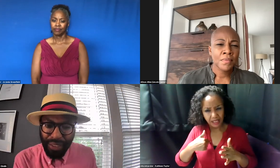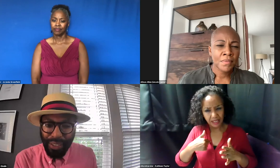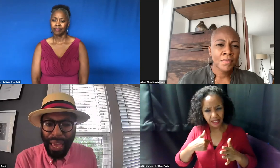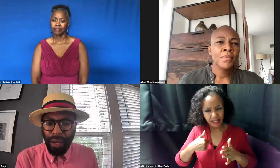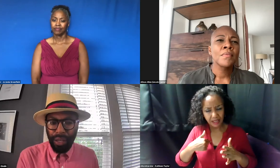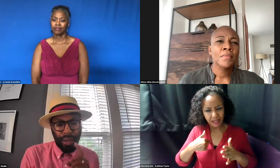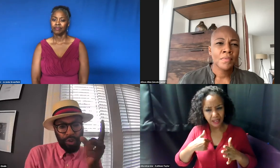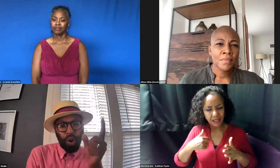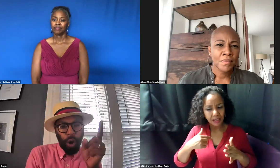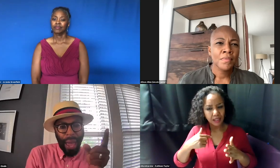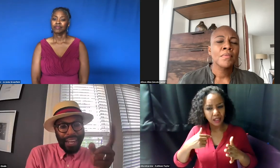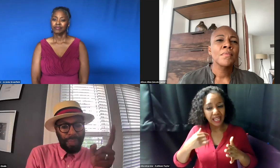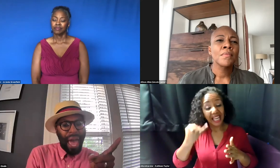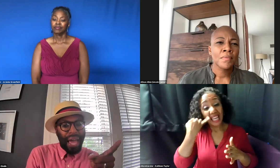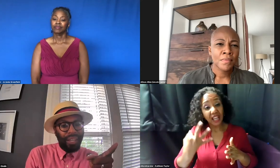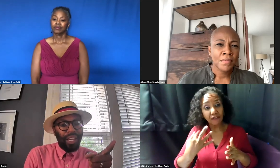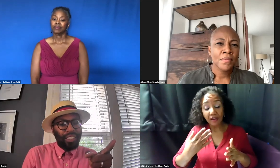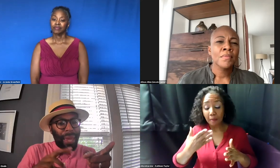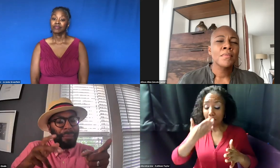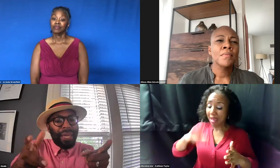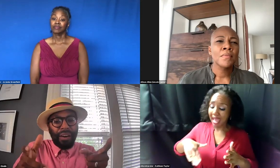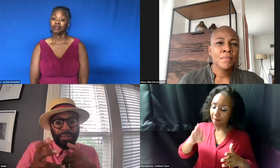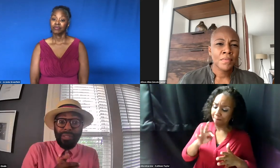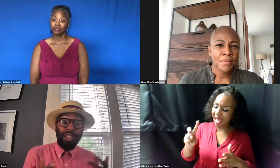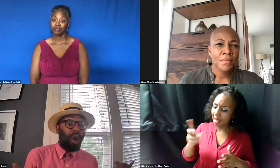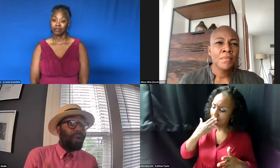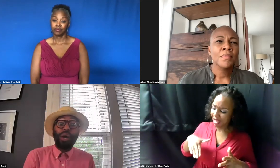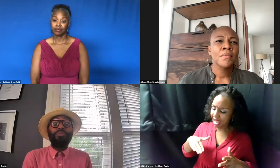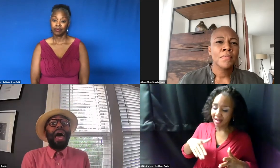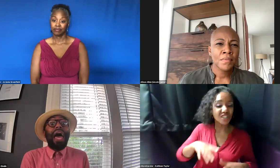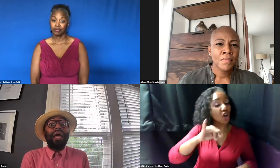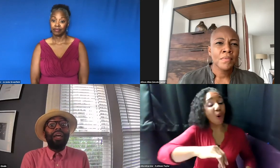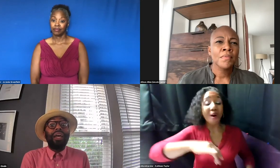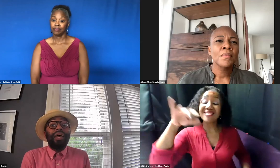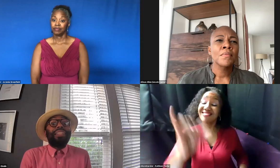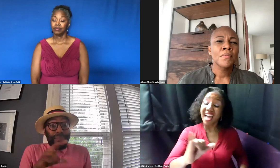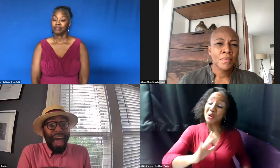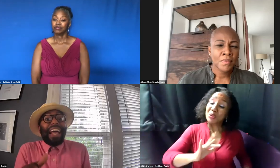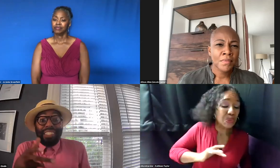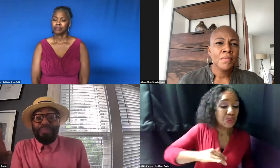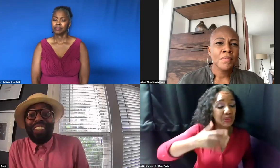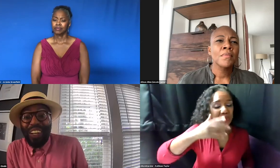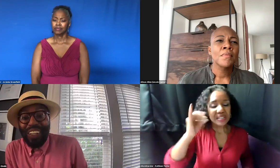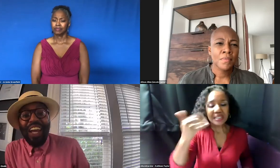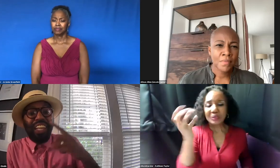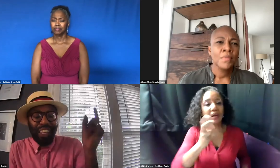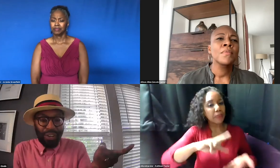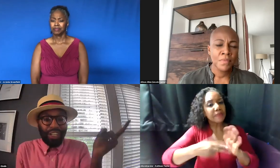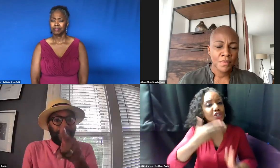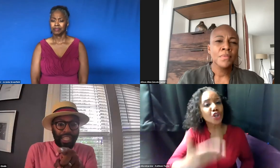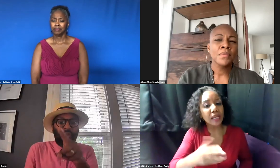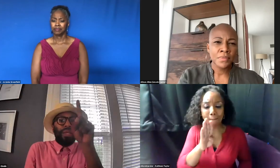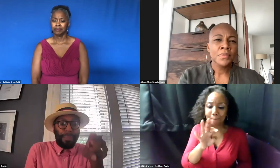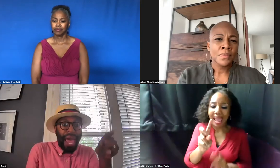It's like bad meaning good. It's like, if you only know bad is bad, to make meaning of somebody's like, yo, that jump was bad, that bad actually means good. The